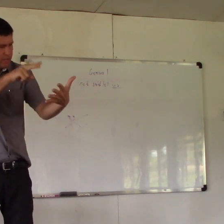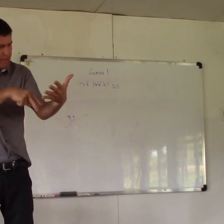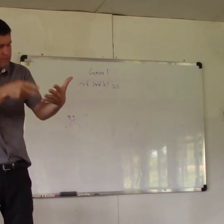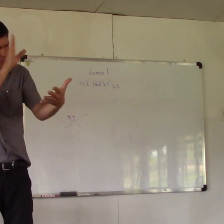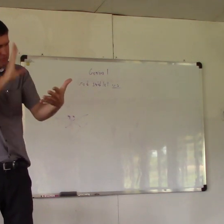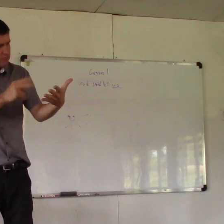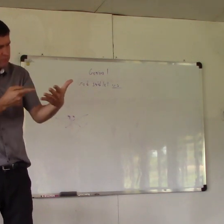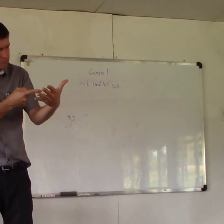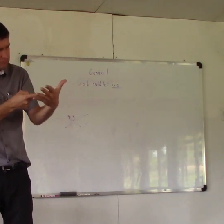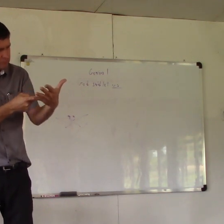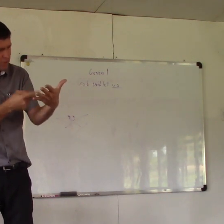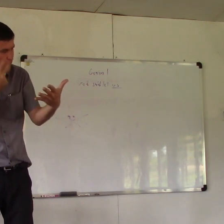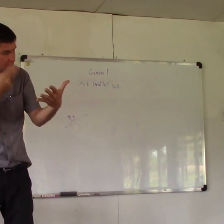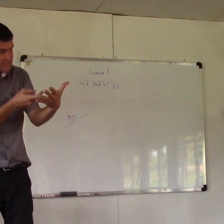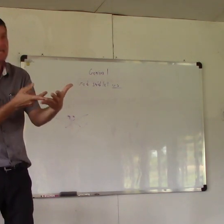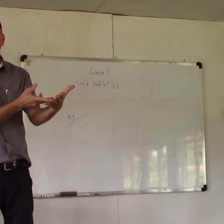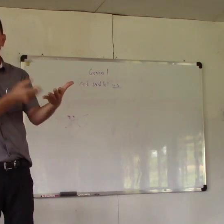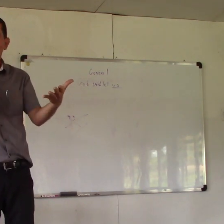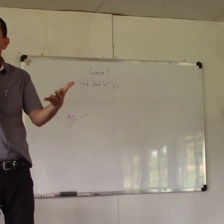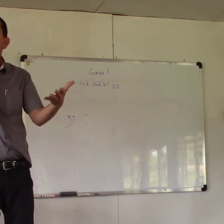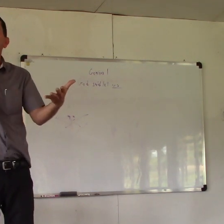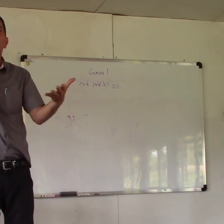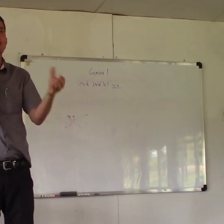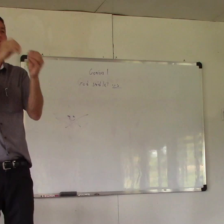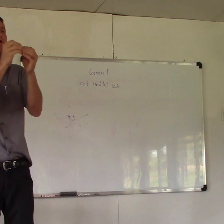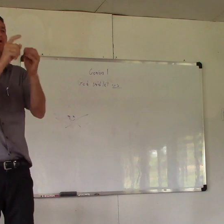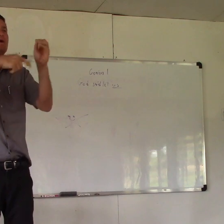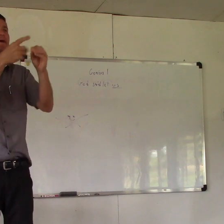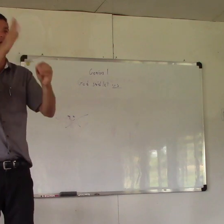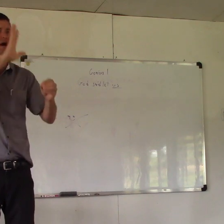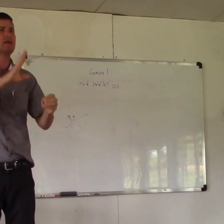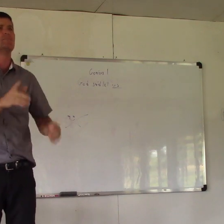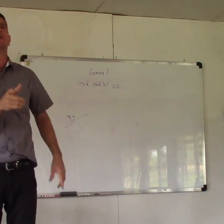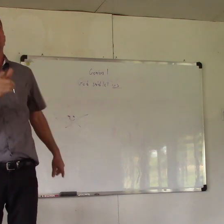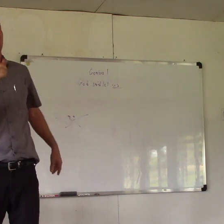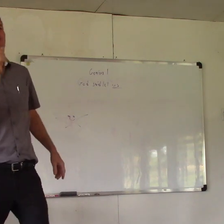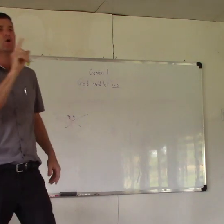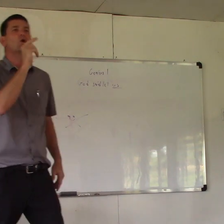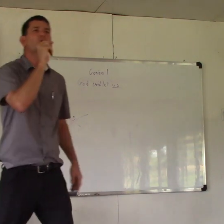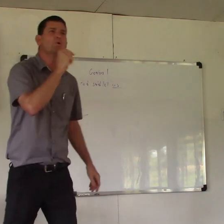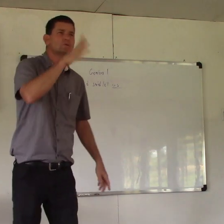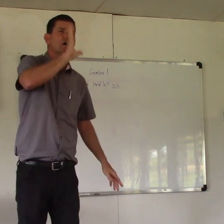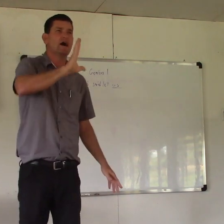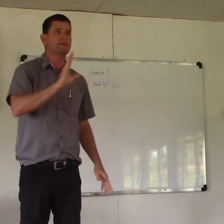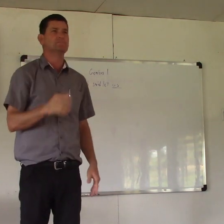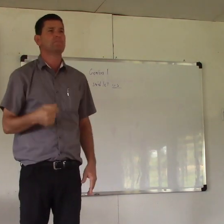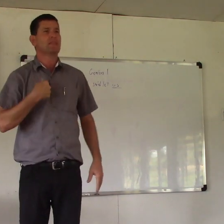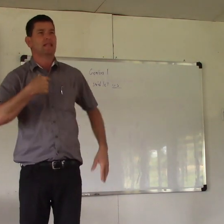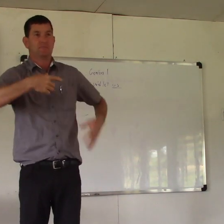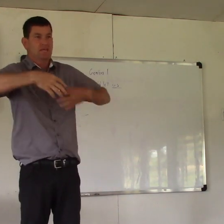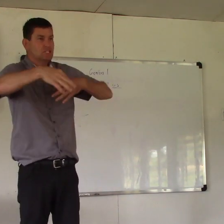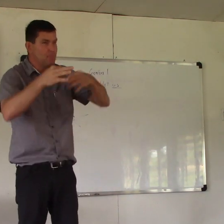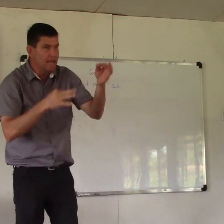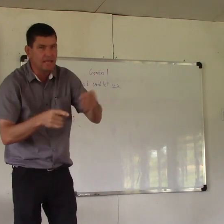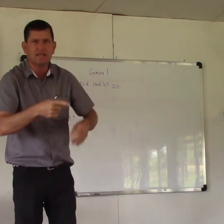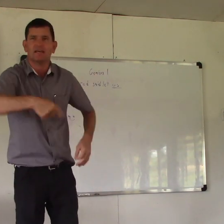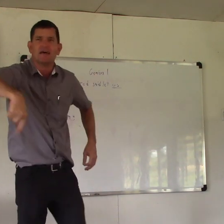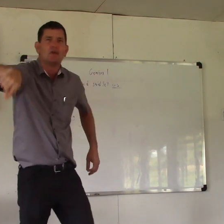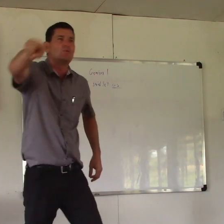Read. We can see Him there. We can understand more about God. Who's God? Let me explain. And we